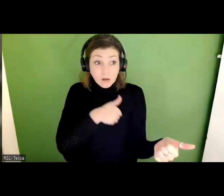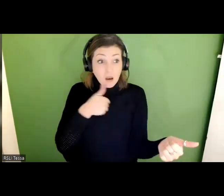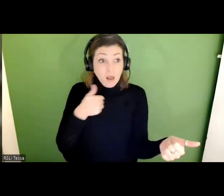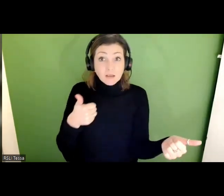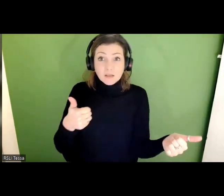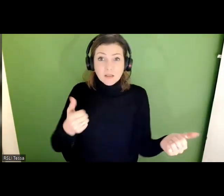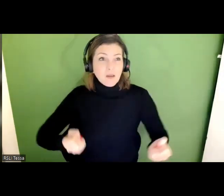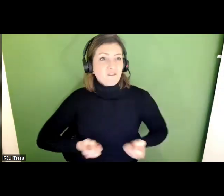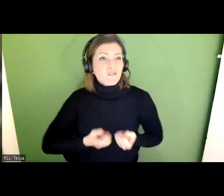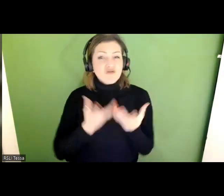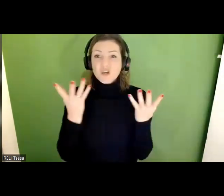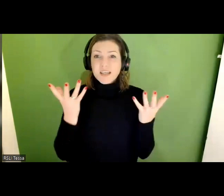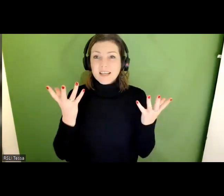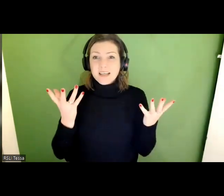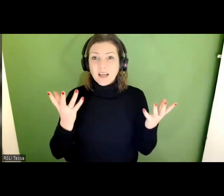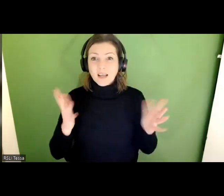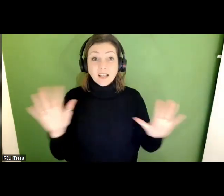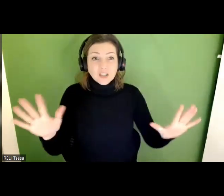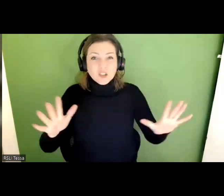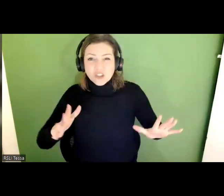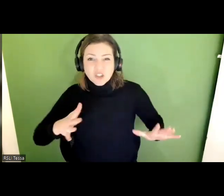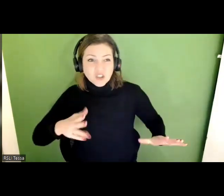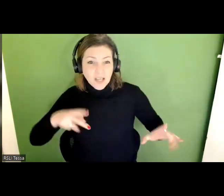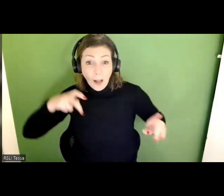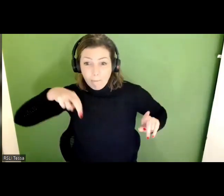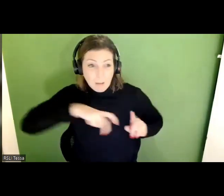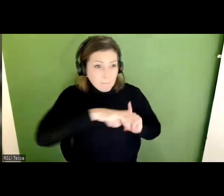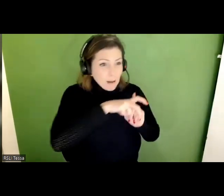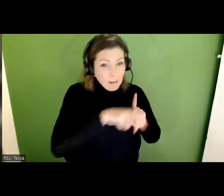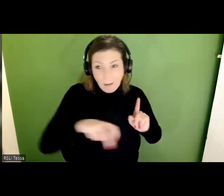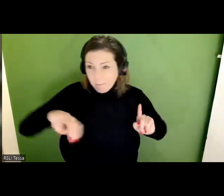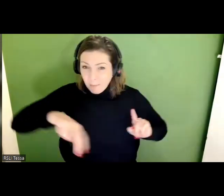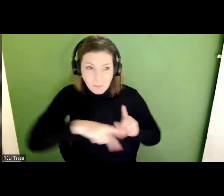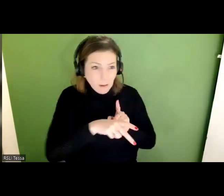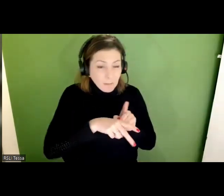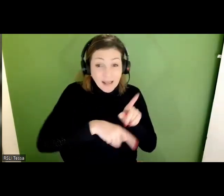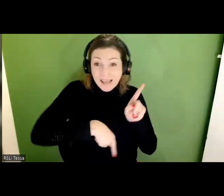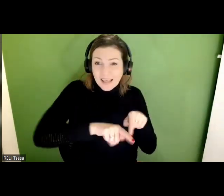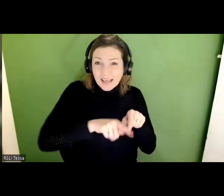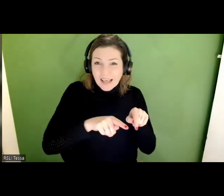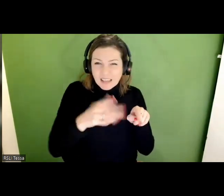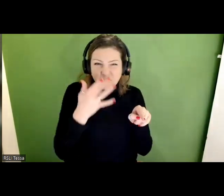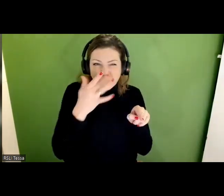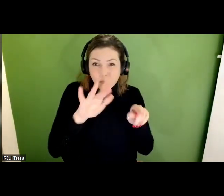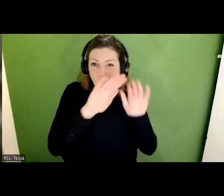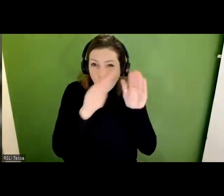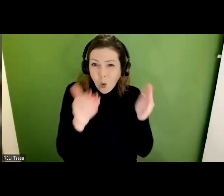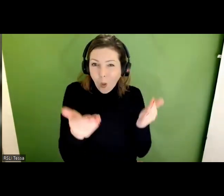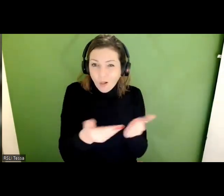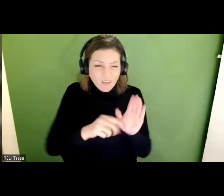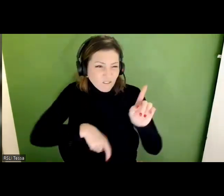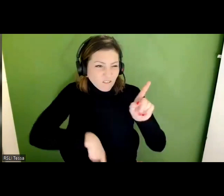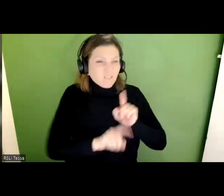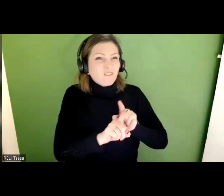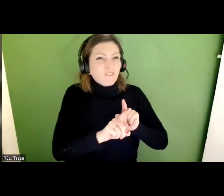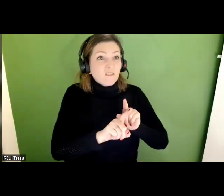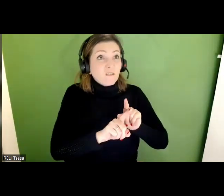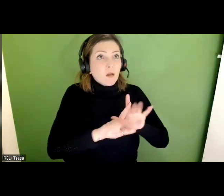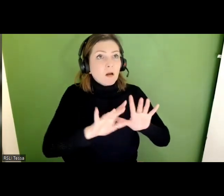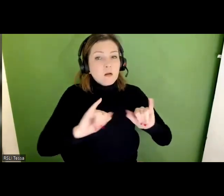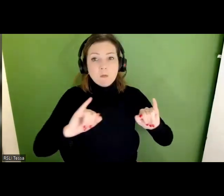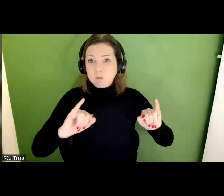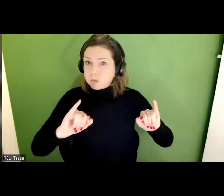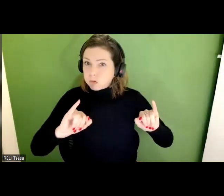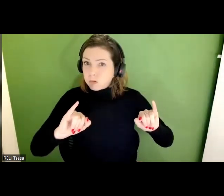free. She darted forward, dodging round a lamppost and kicking an imaginary ball in the air. Blast!